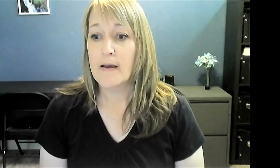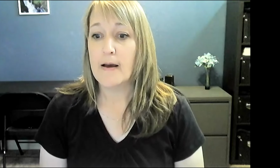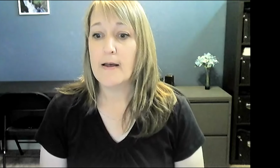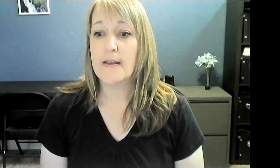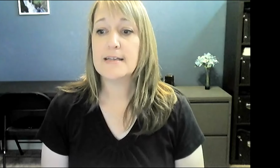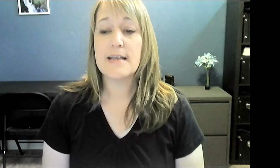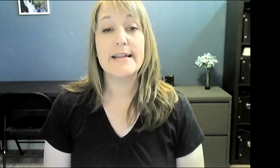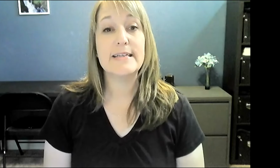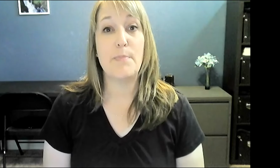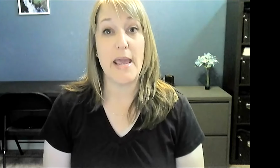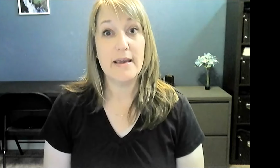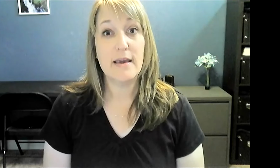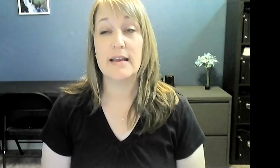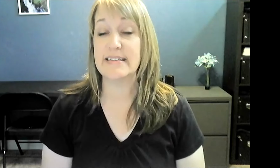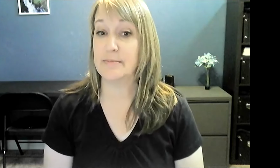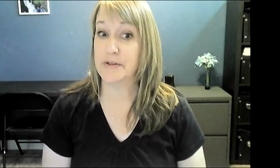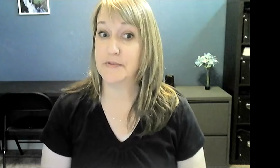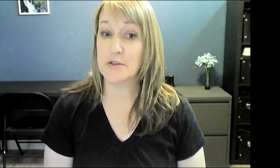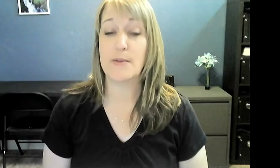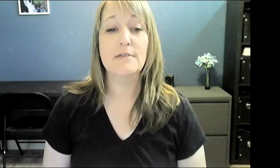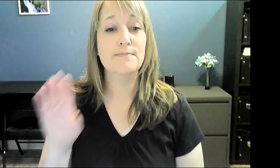it. The next sign is bank. It's simply fingerspelled.